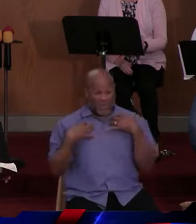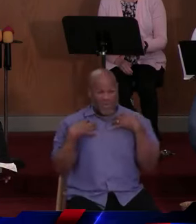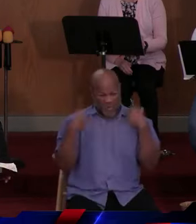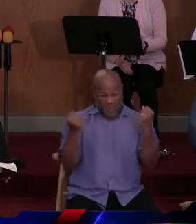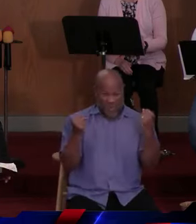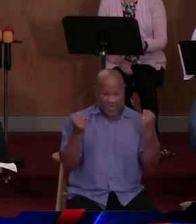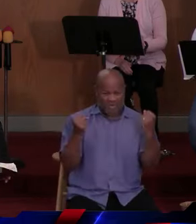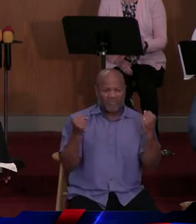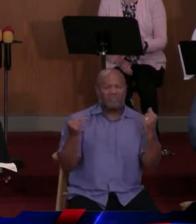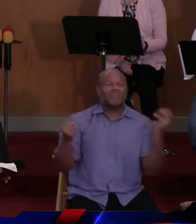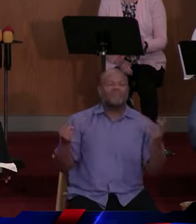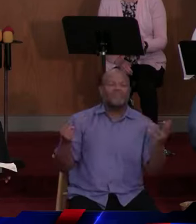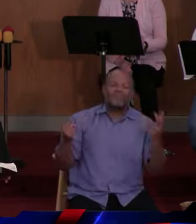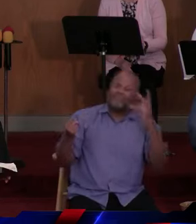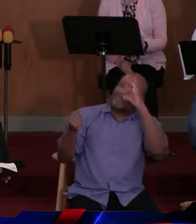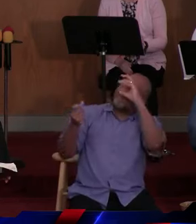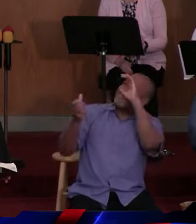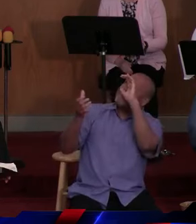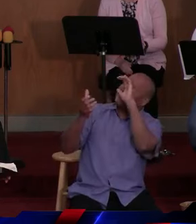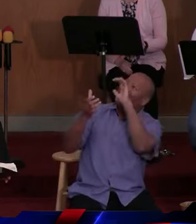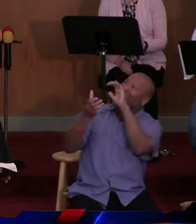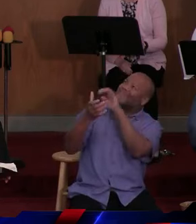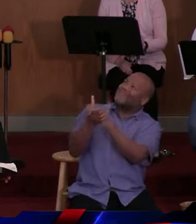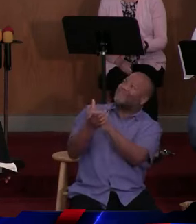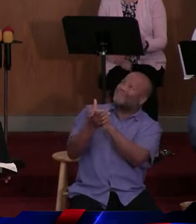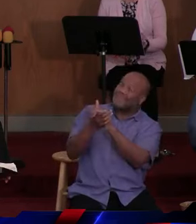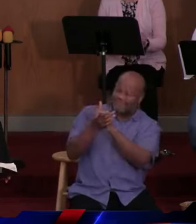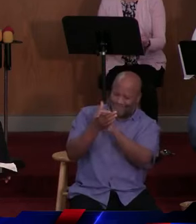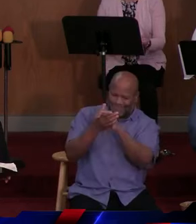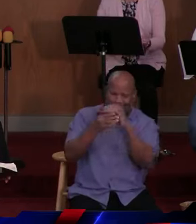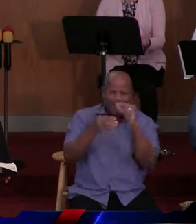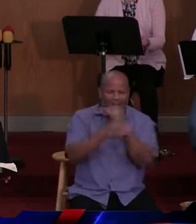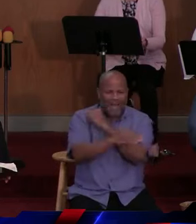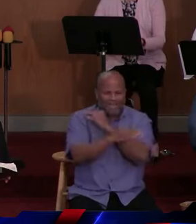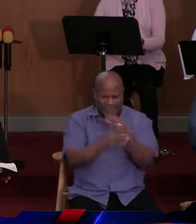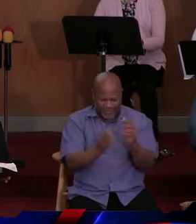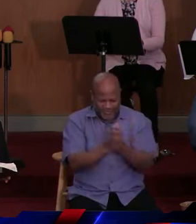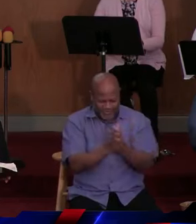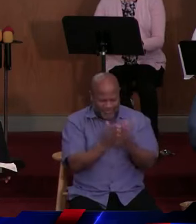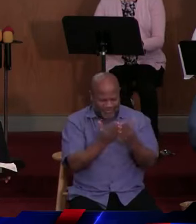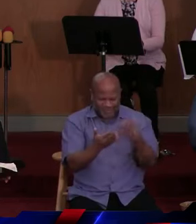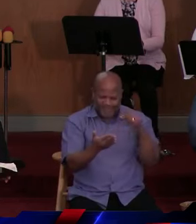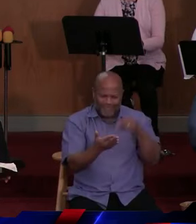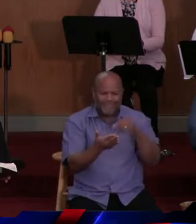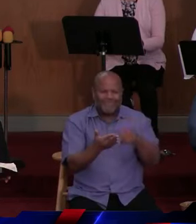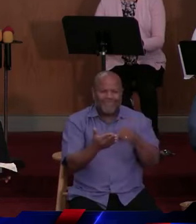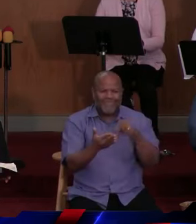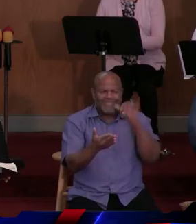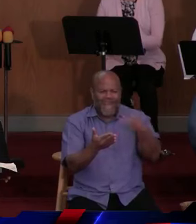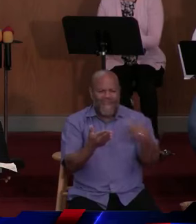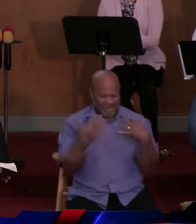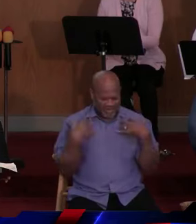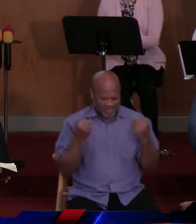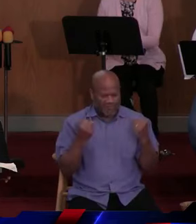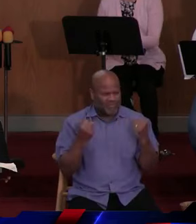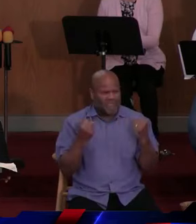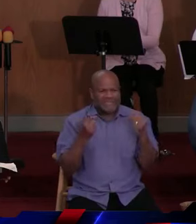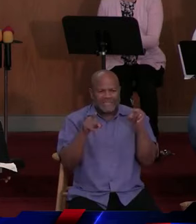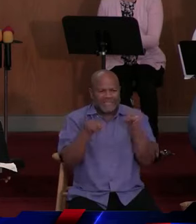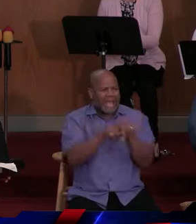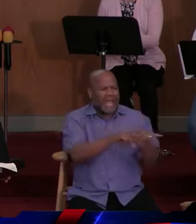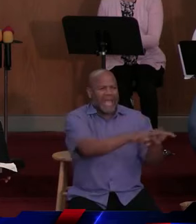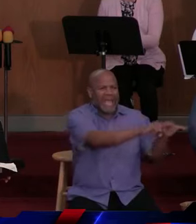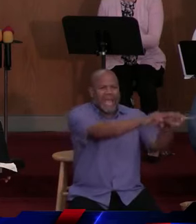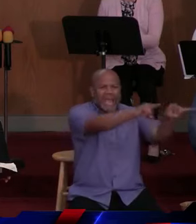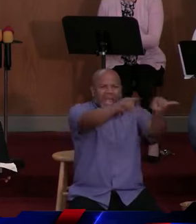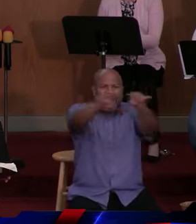to believe this gospel. And courage has to be the common ingredient that all of us as believers